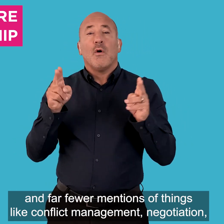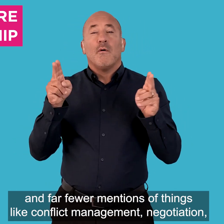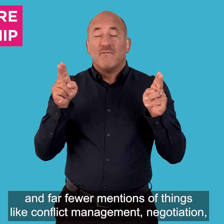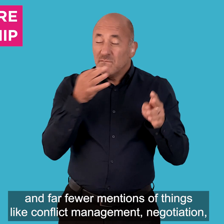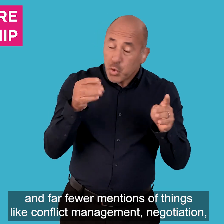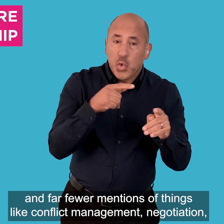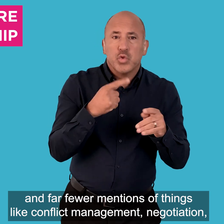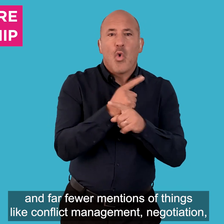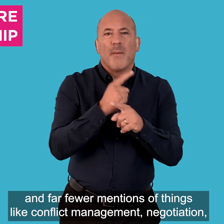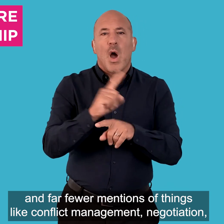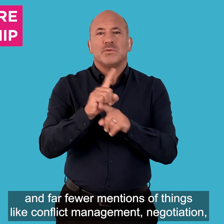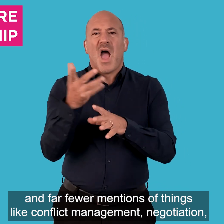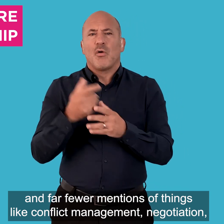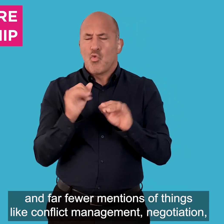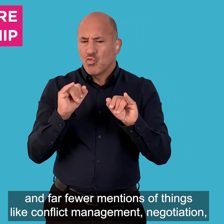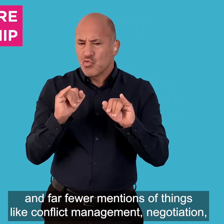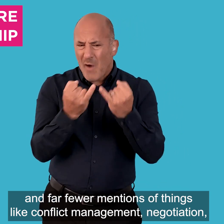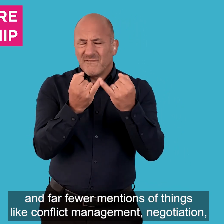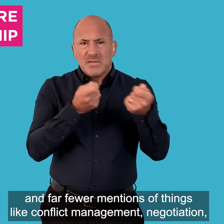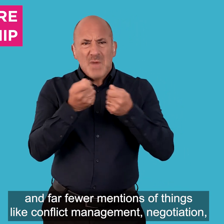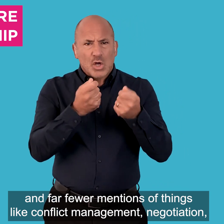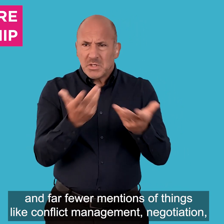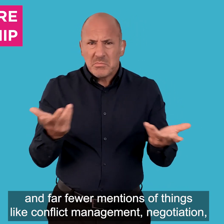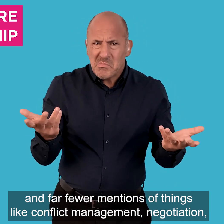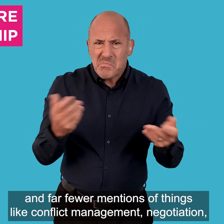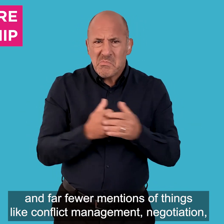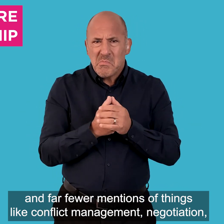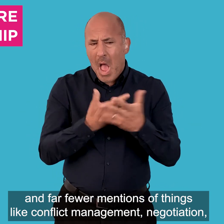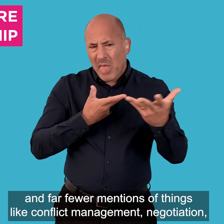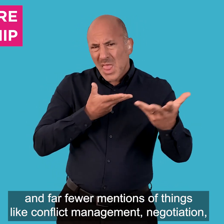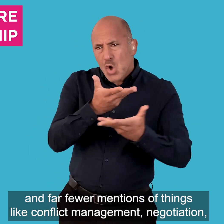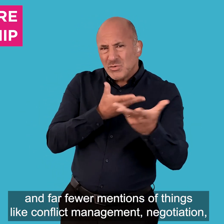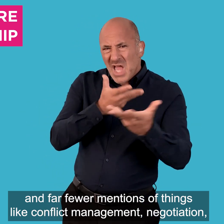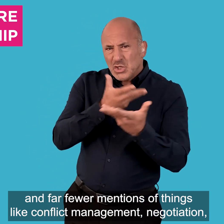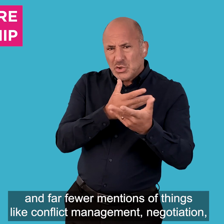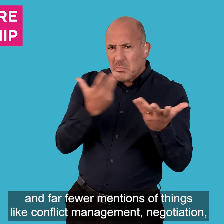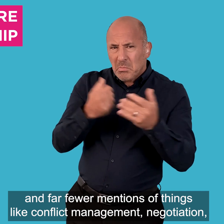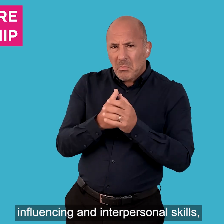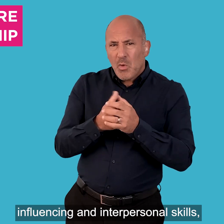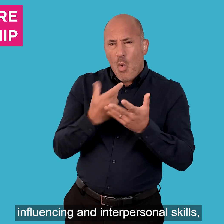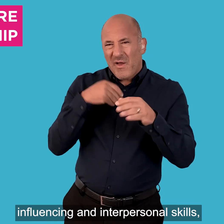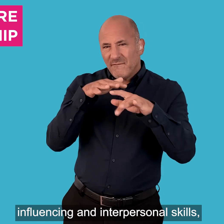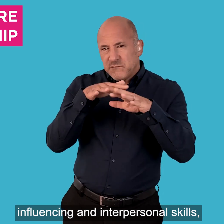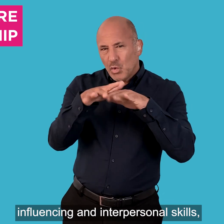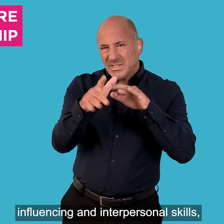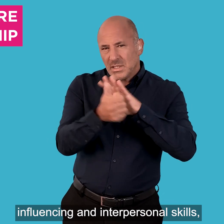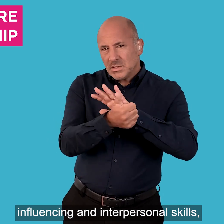and far fewer mentions of things like conflict management, negotiation, influencing